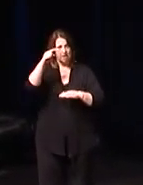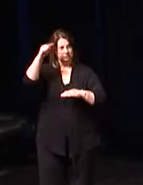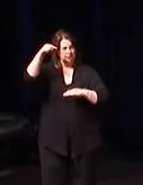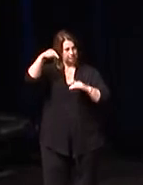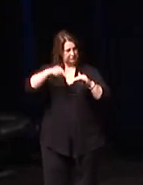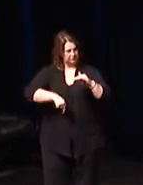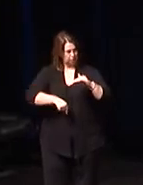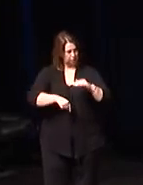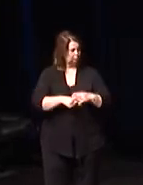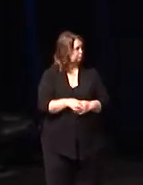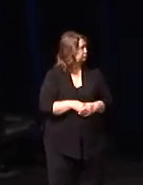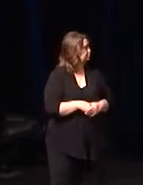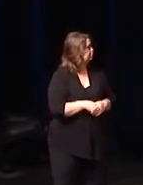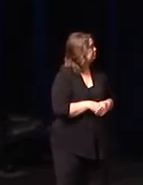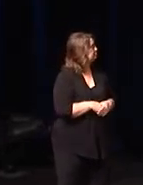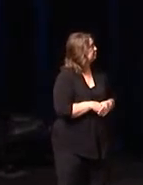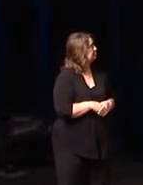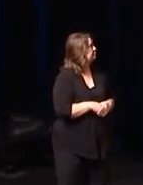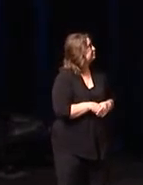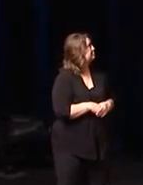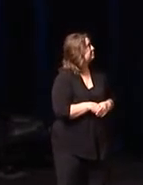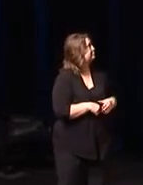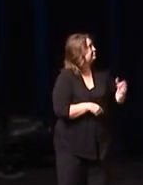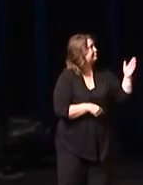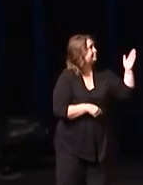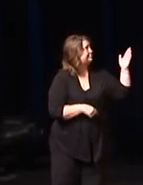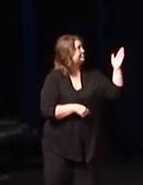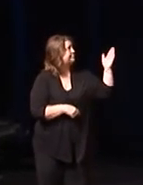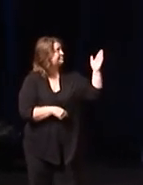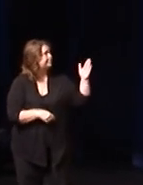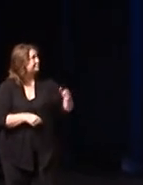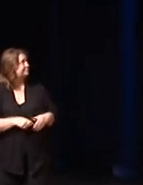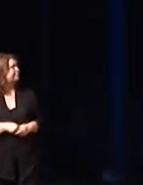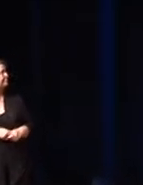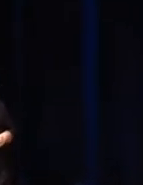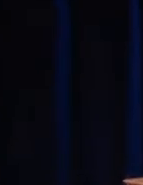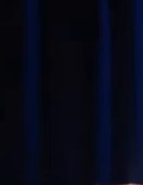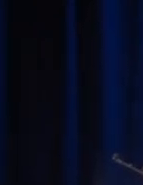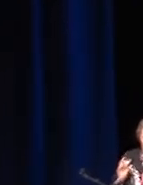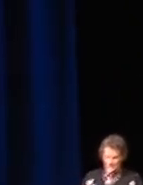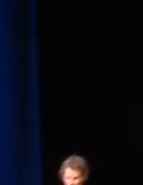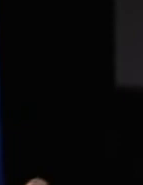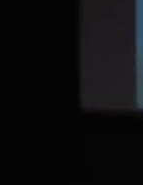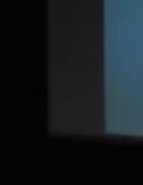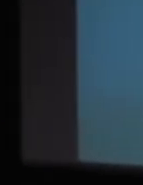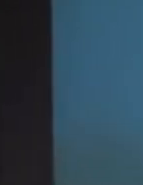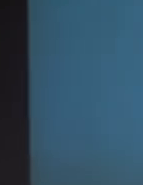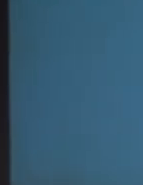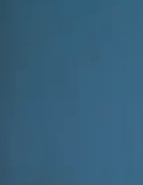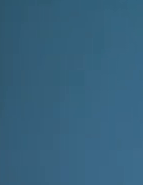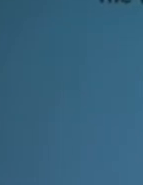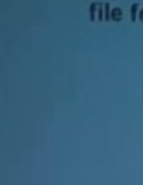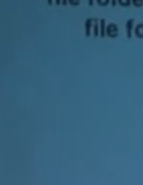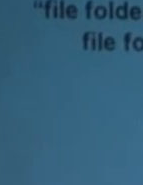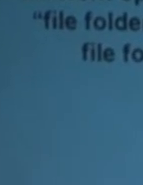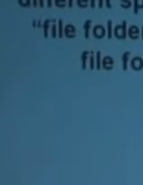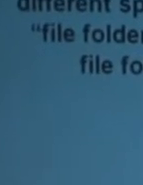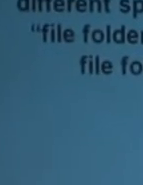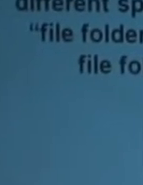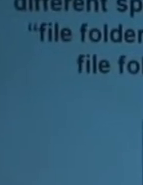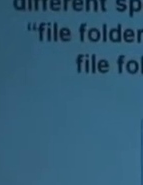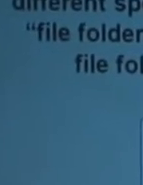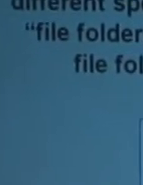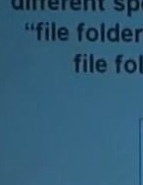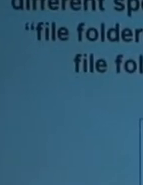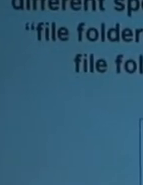top-down. I learn every concept by putting many different specific examples into file folders. On